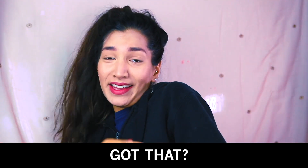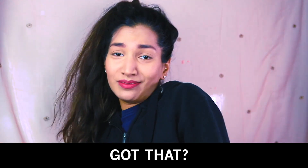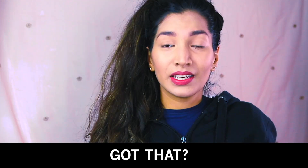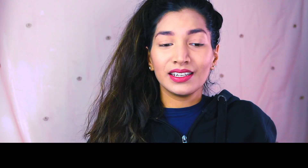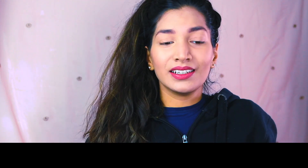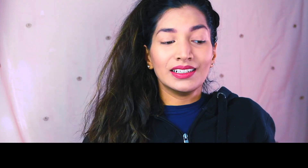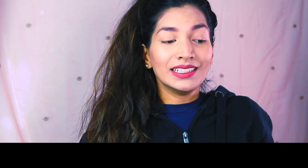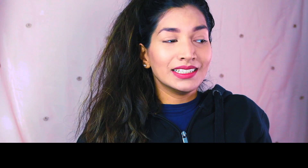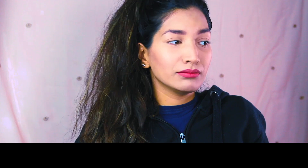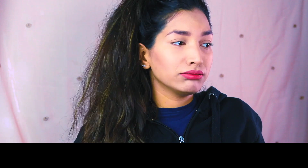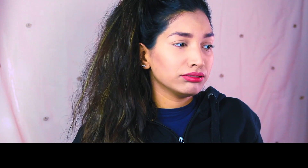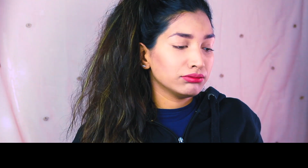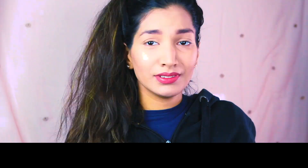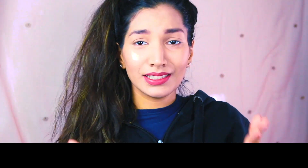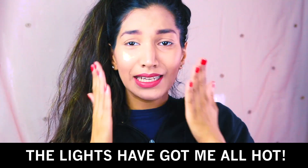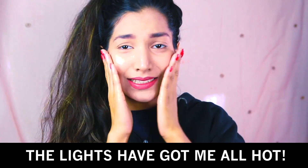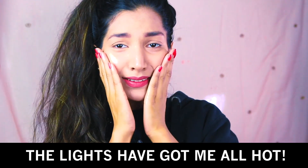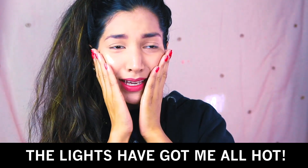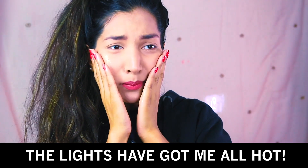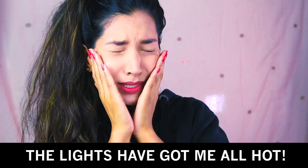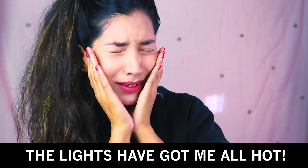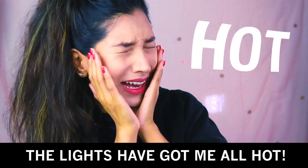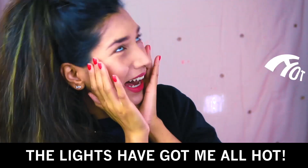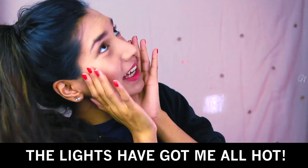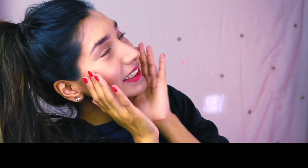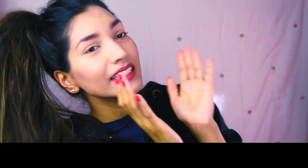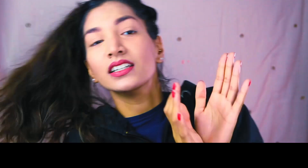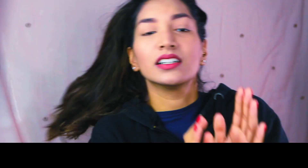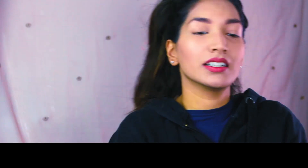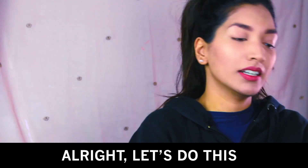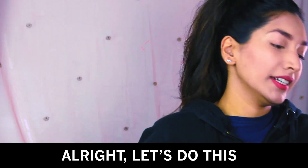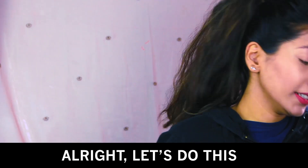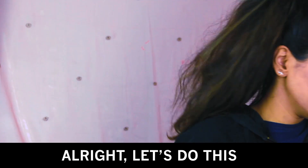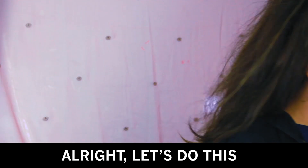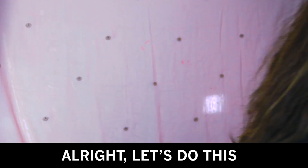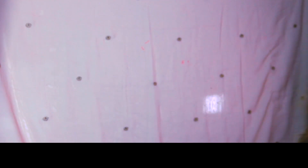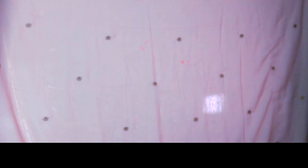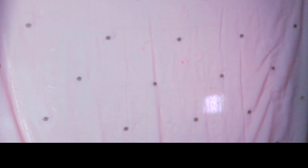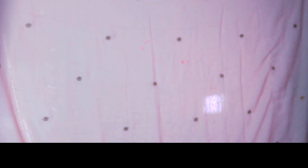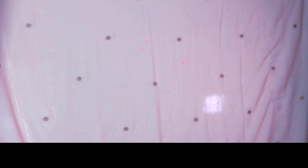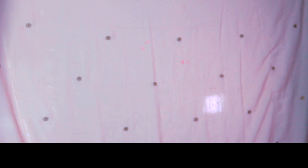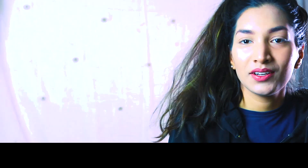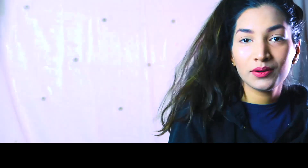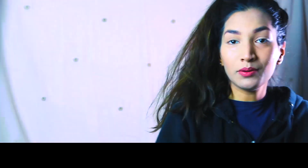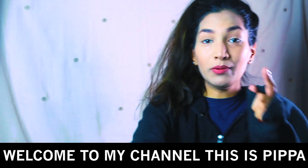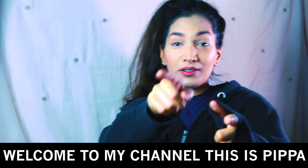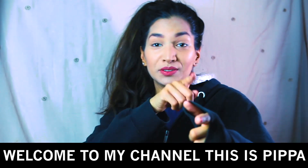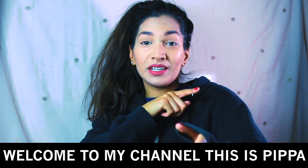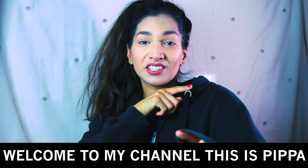that? The lights got me all hot. Alright, let's do this. Welcome to my channel,